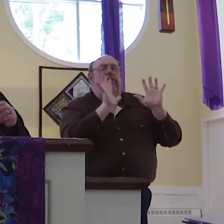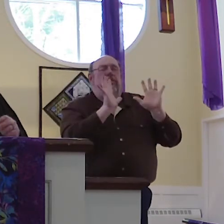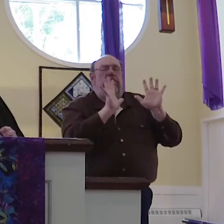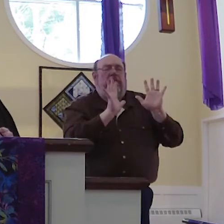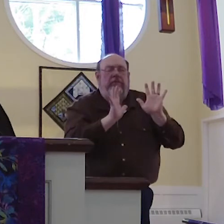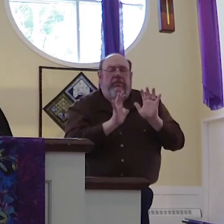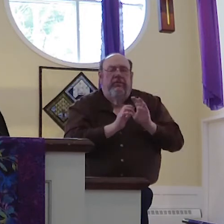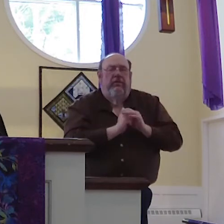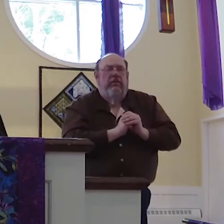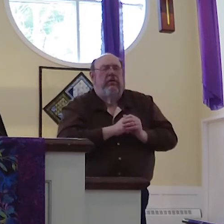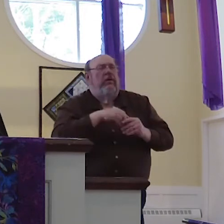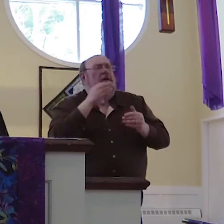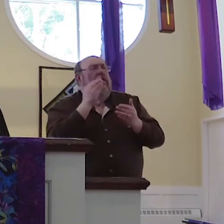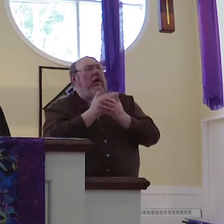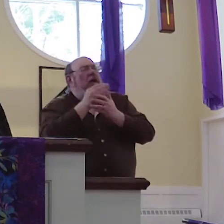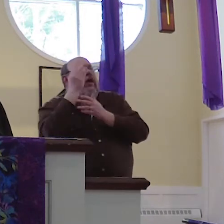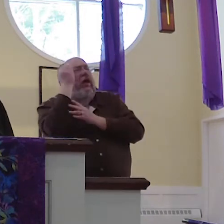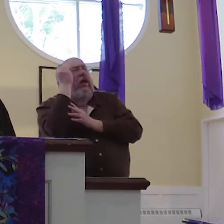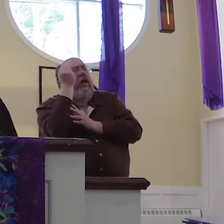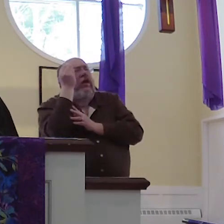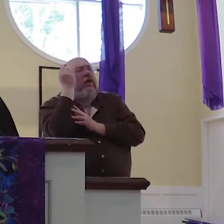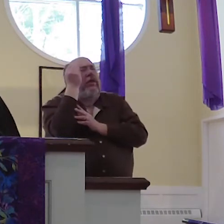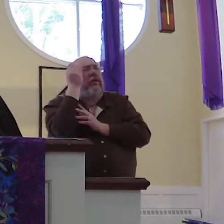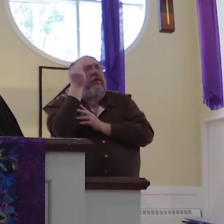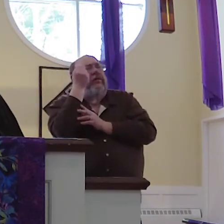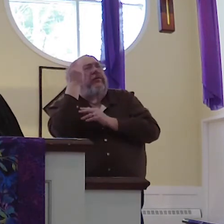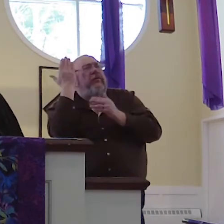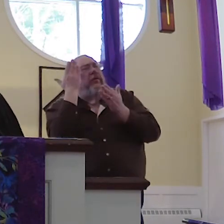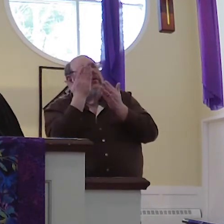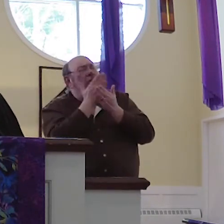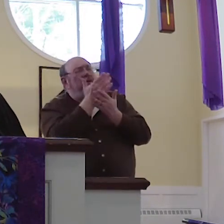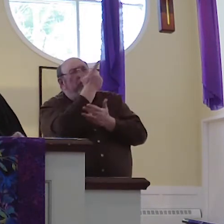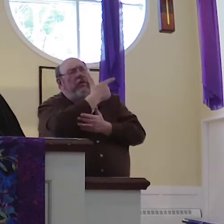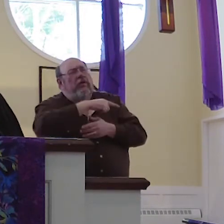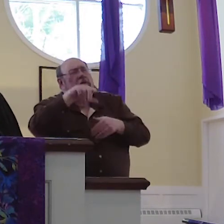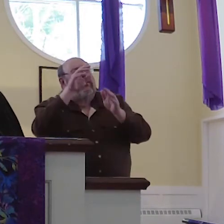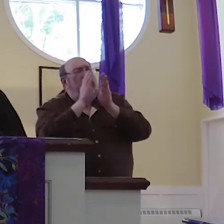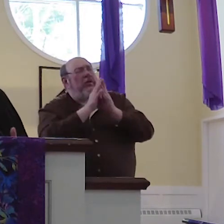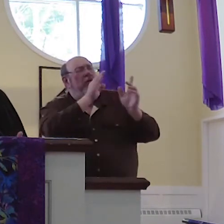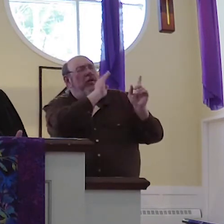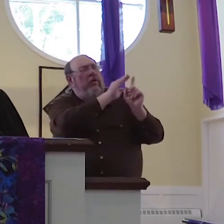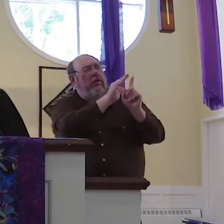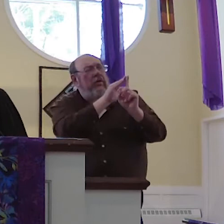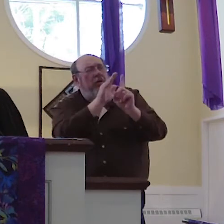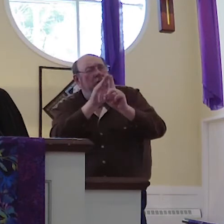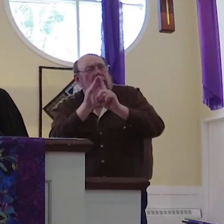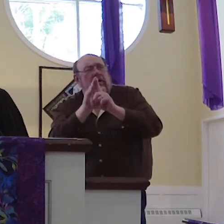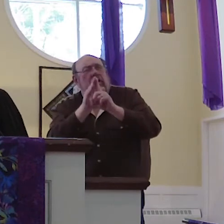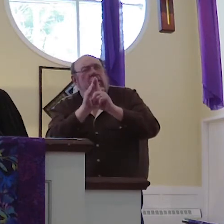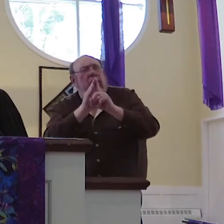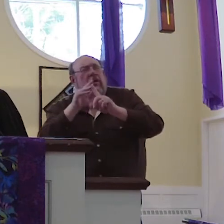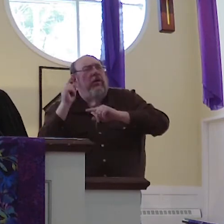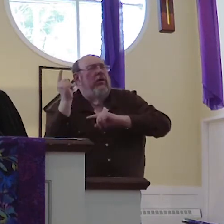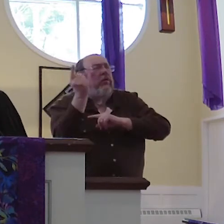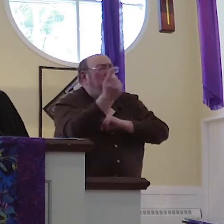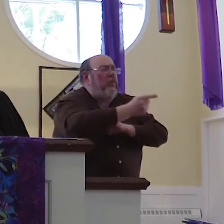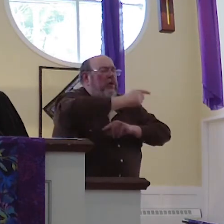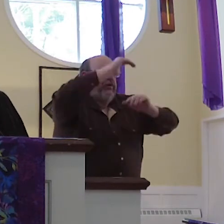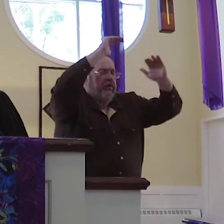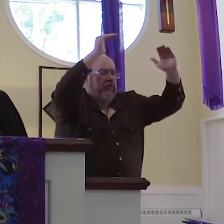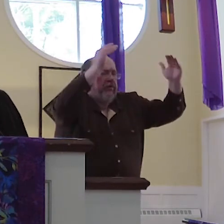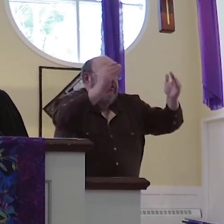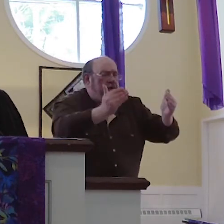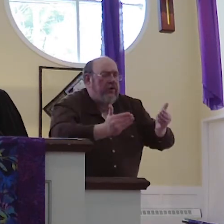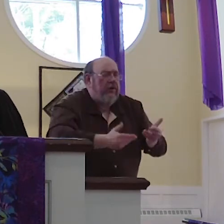If we stop to think about this part of the Lord's Prayer, the very beginning of it, we'll be reminded that it is we who are invited into God's work and